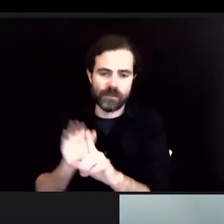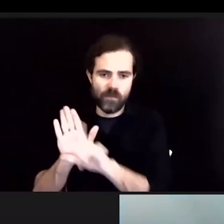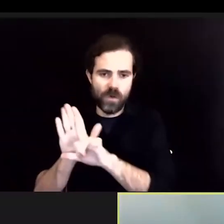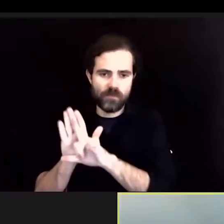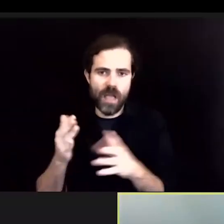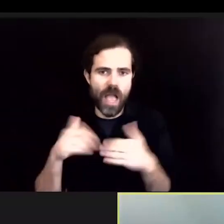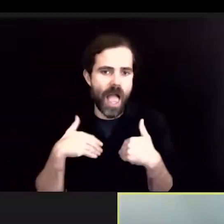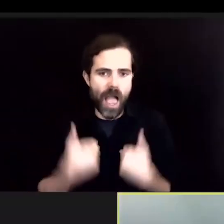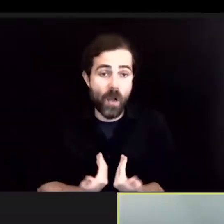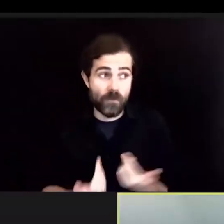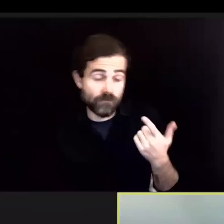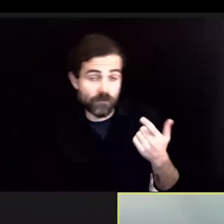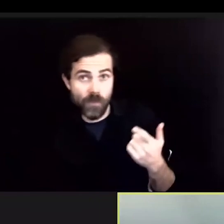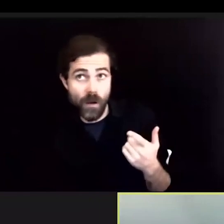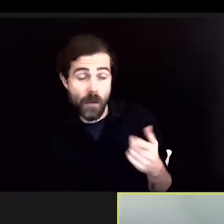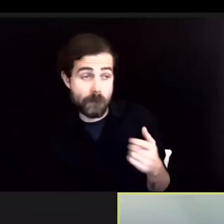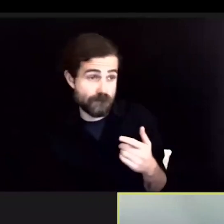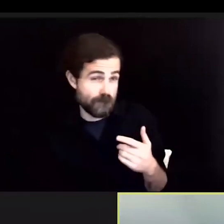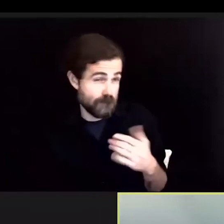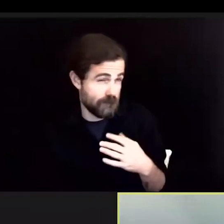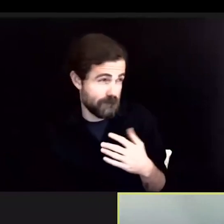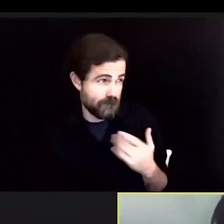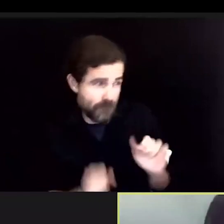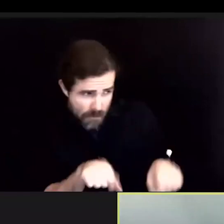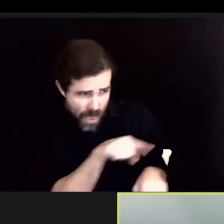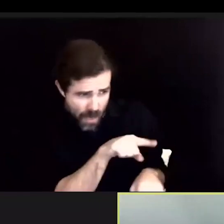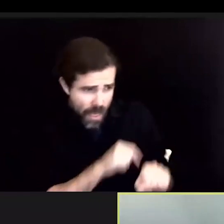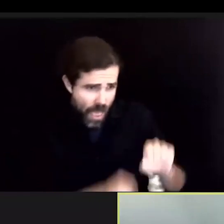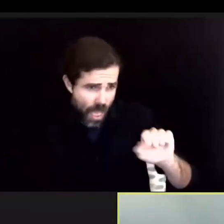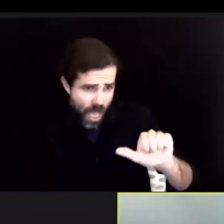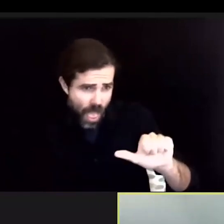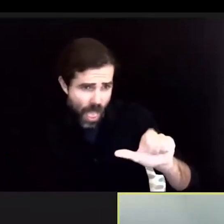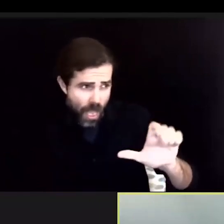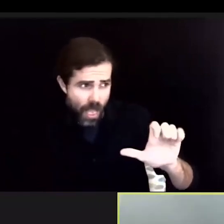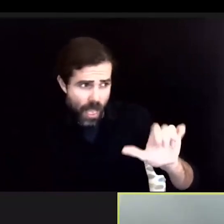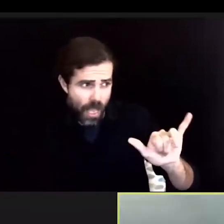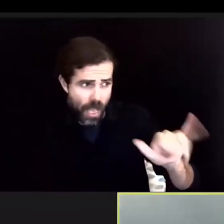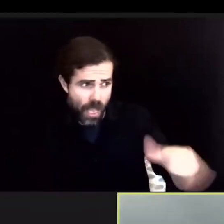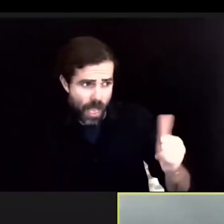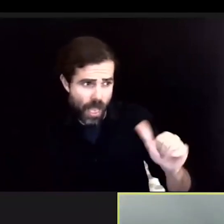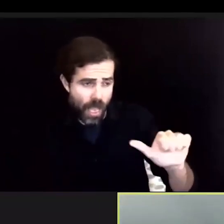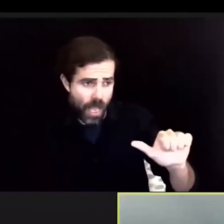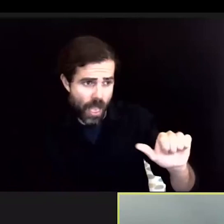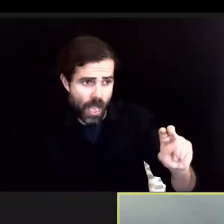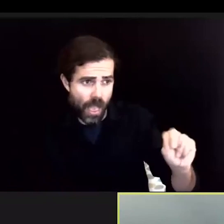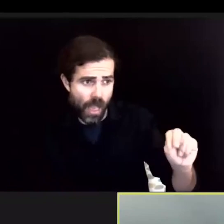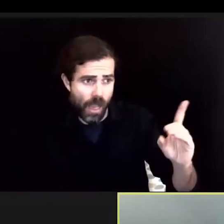Hello. Yeah, no, sure. Yes, indeed, the European Accessibility Act and